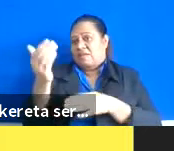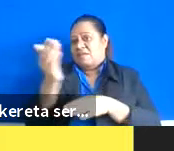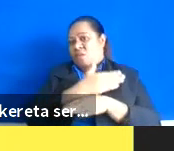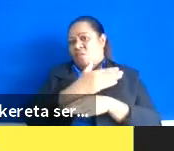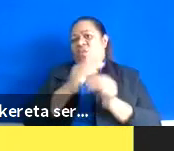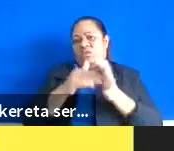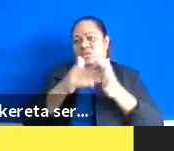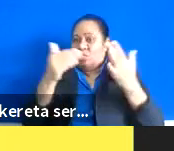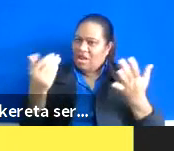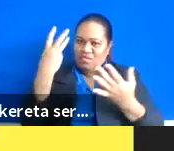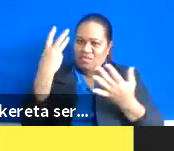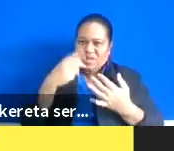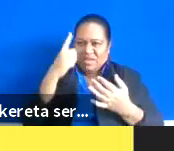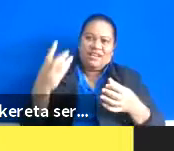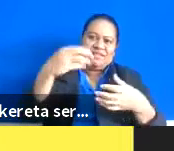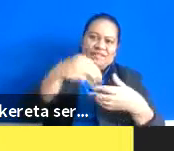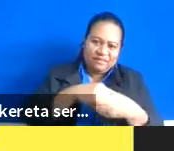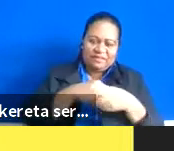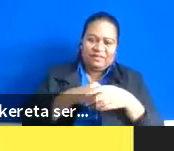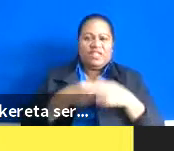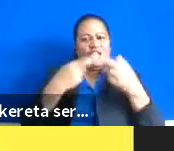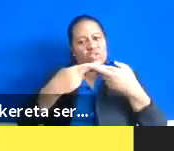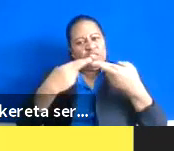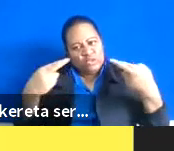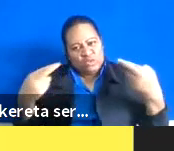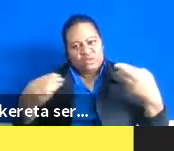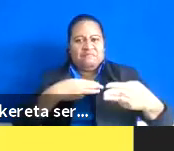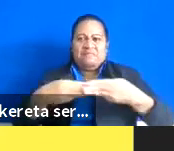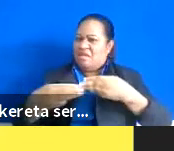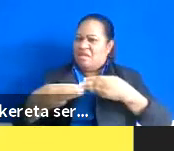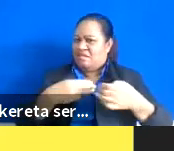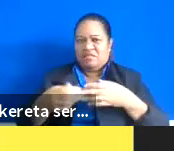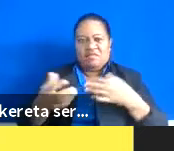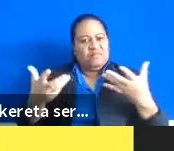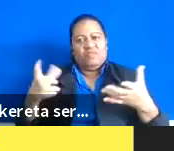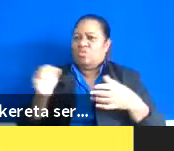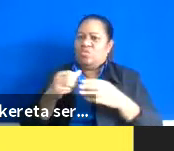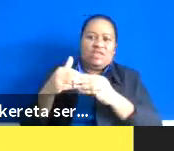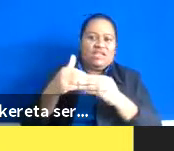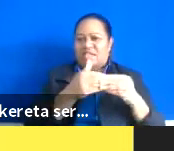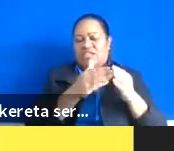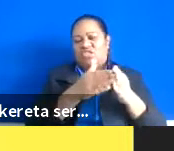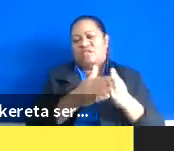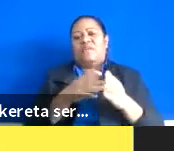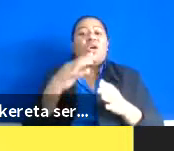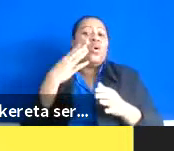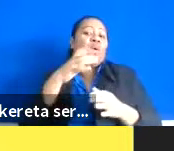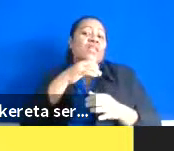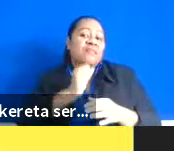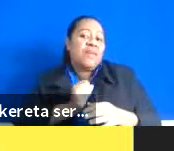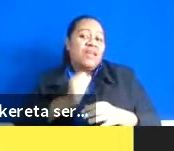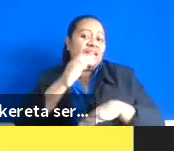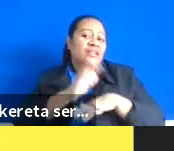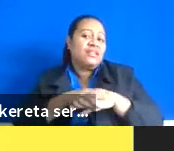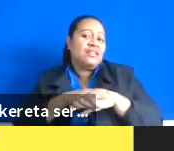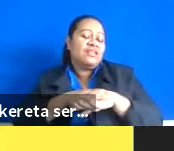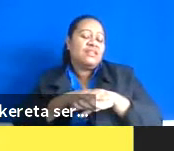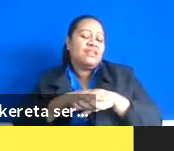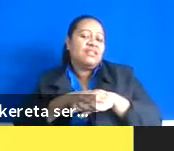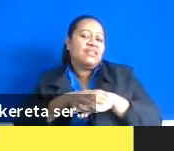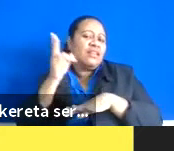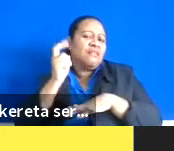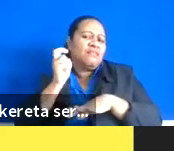resource management. And they actually took the leadership while the men happily went and babysat for the first